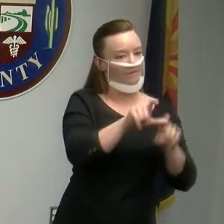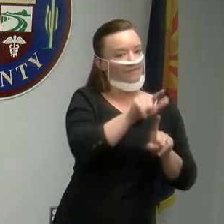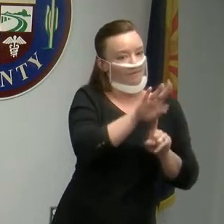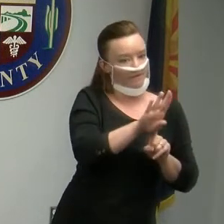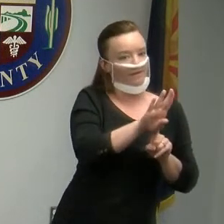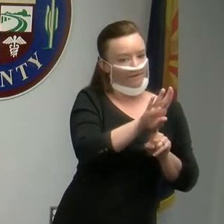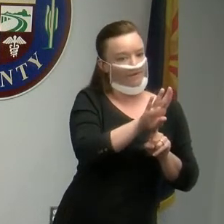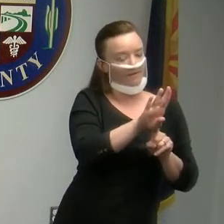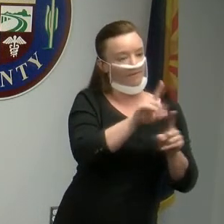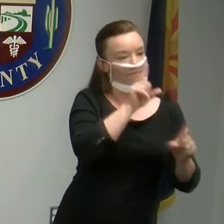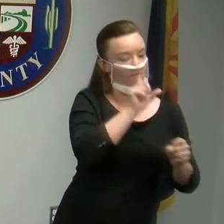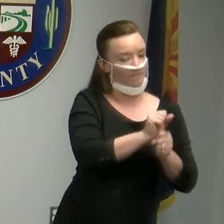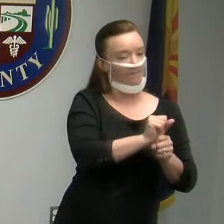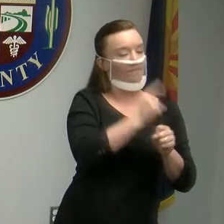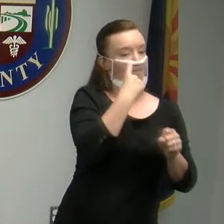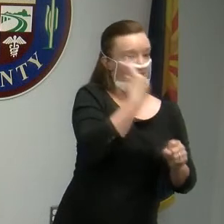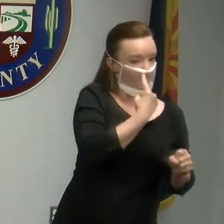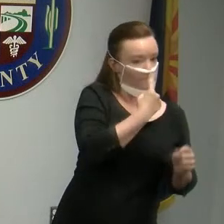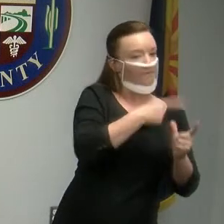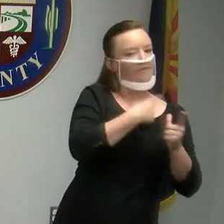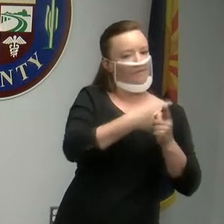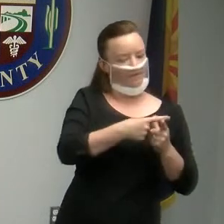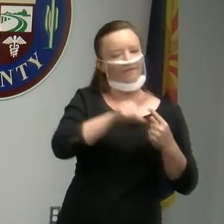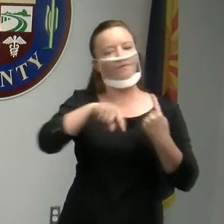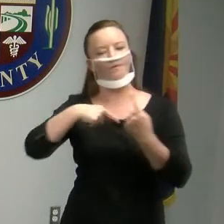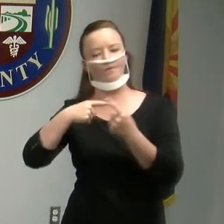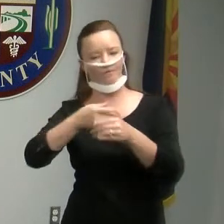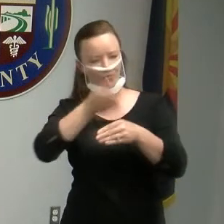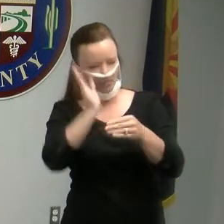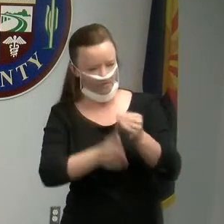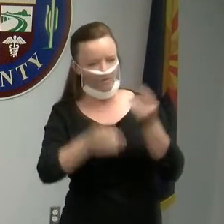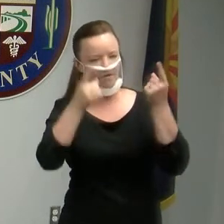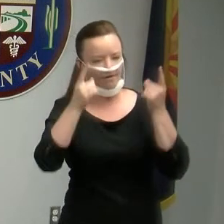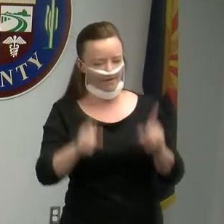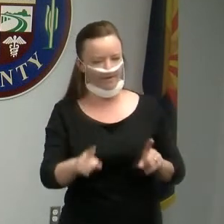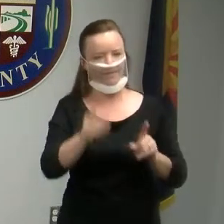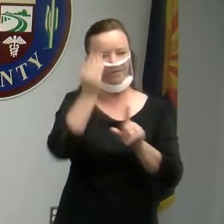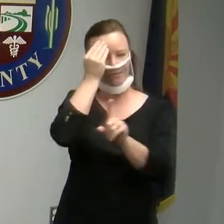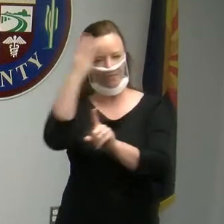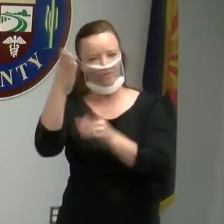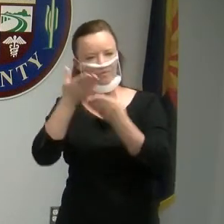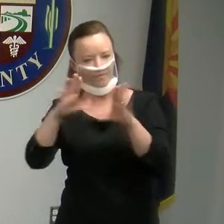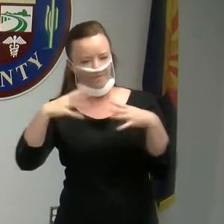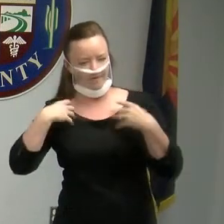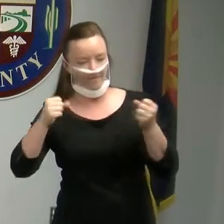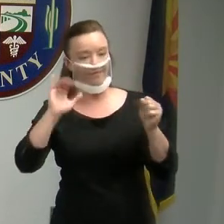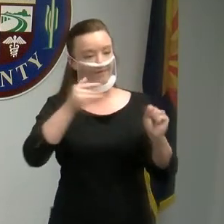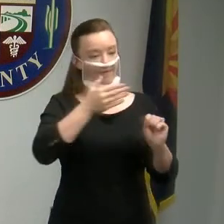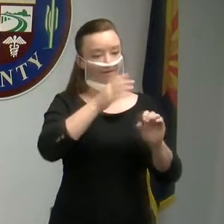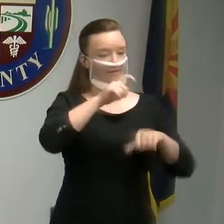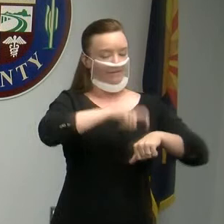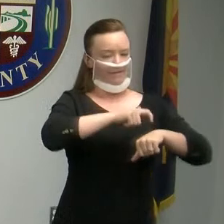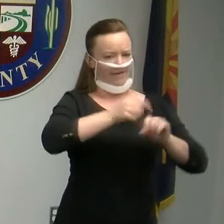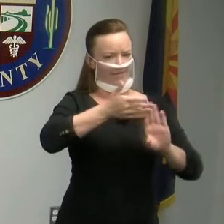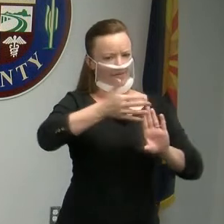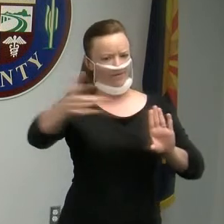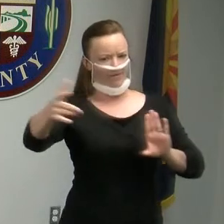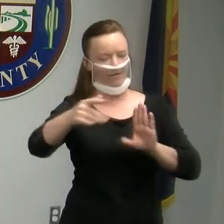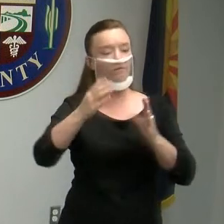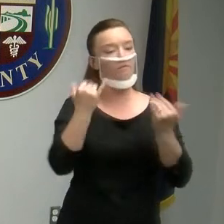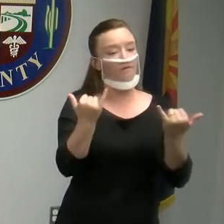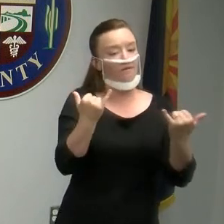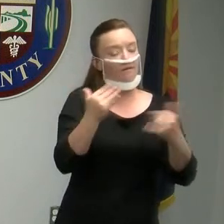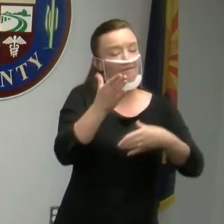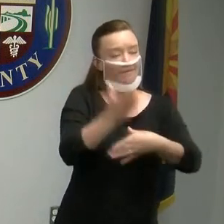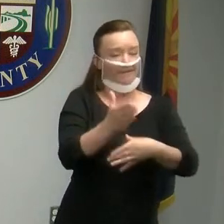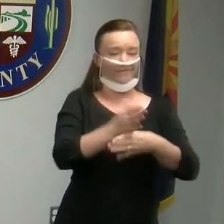health. And I know that everyone is working really hard to improve that turnaround time, but right now it's taking an average